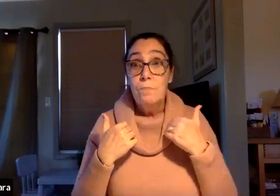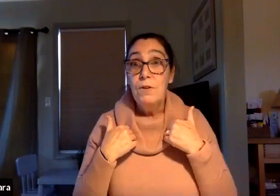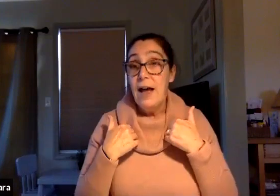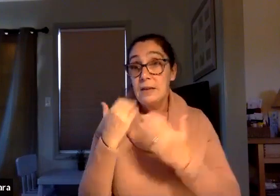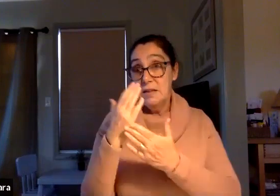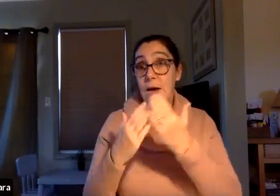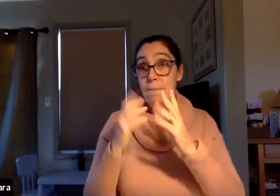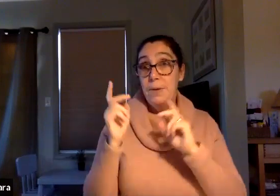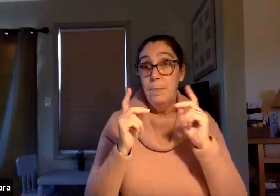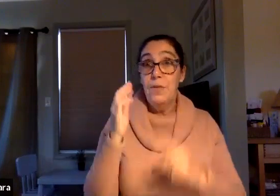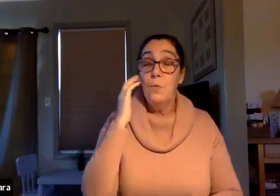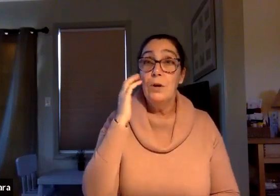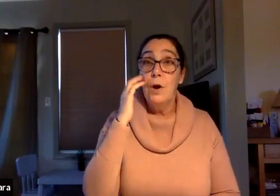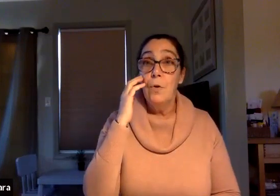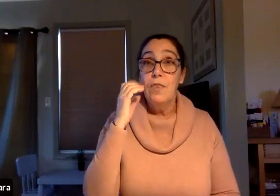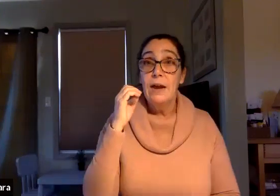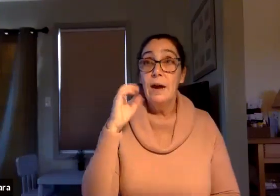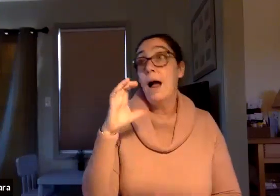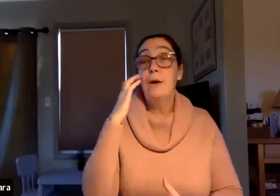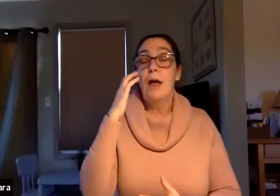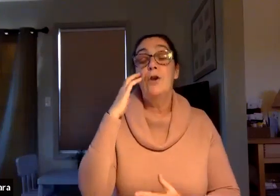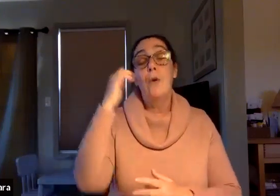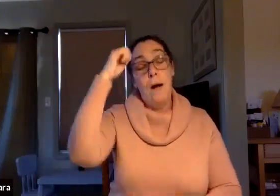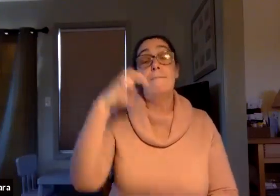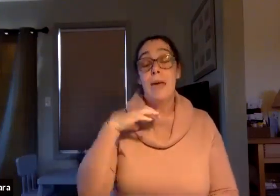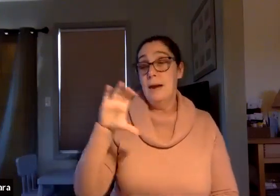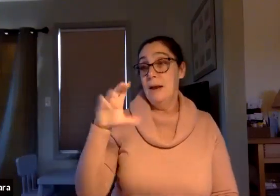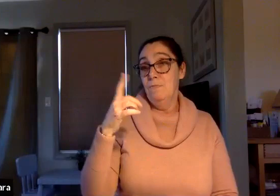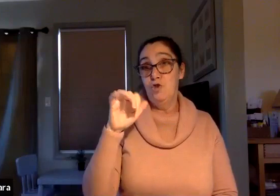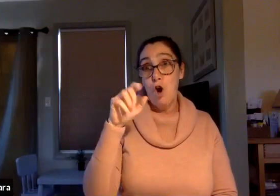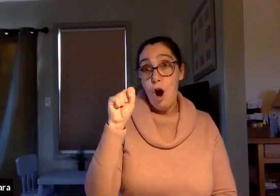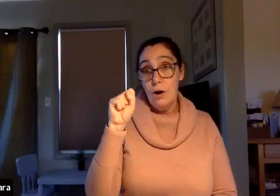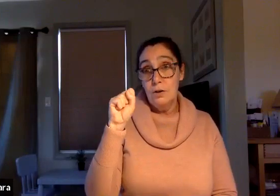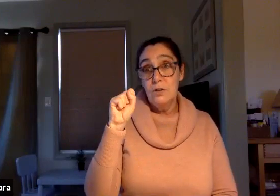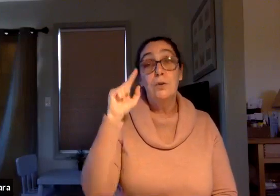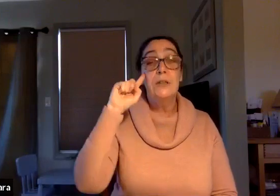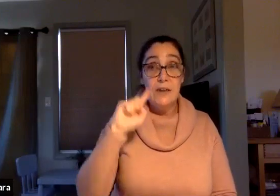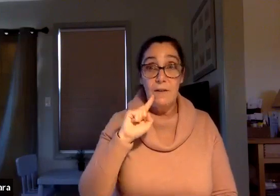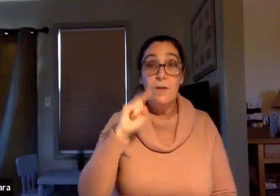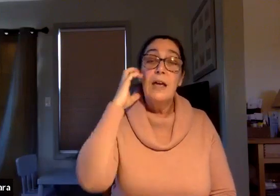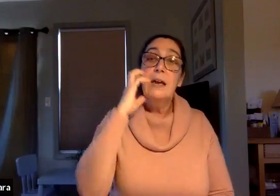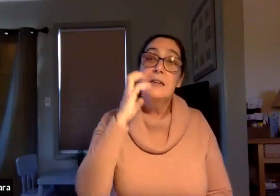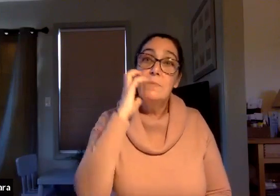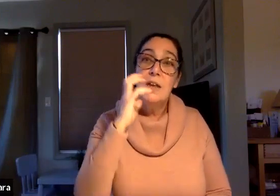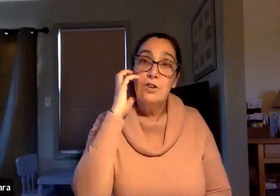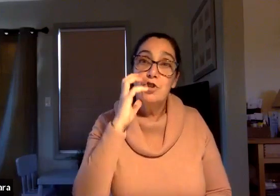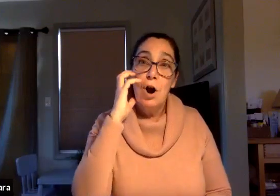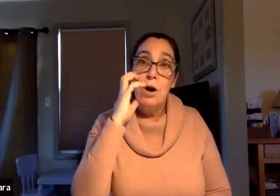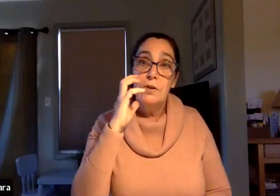We've had some people that we know that I know a man named Charles who is deaf, and his name sign is Charles